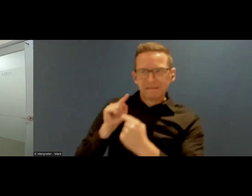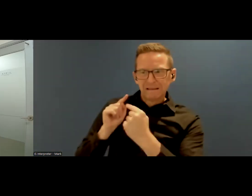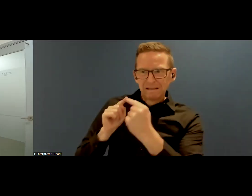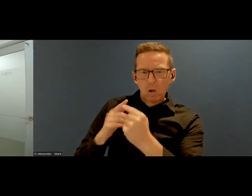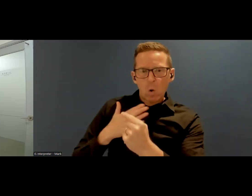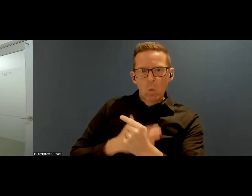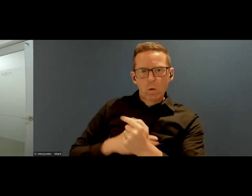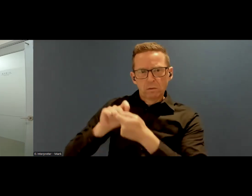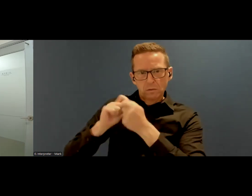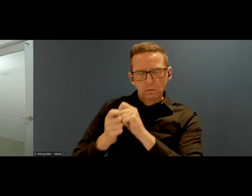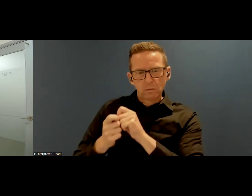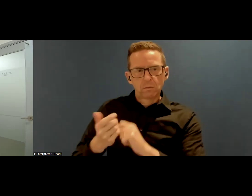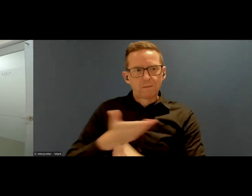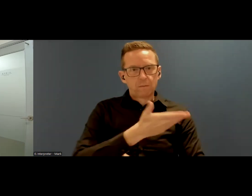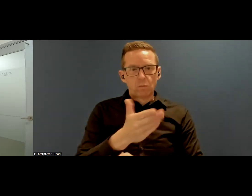health problems